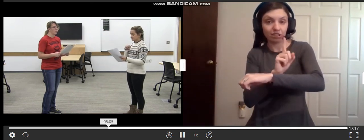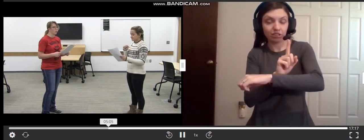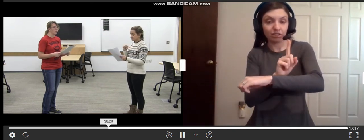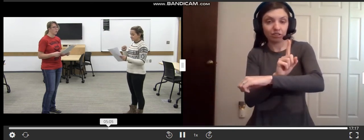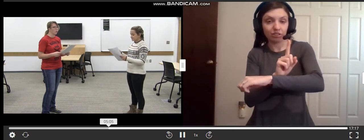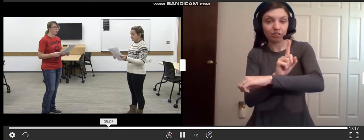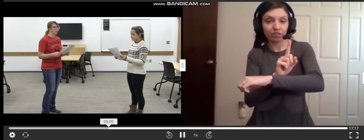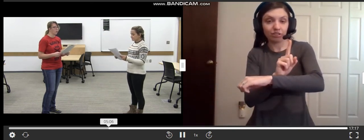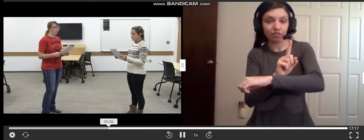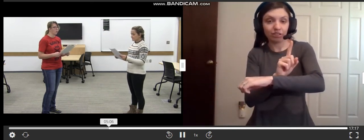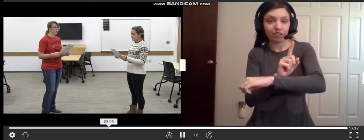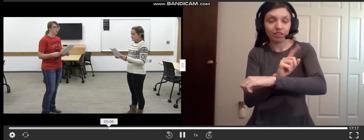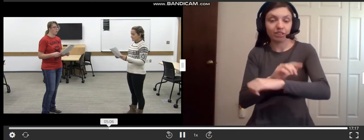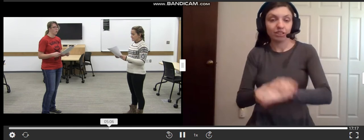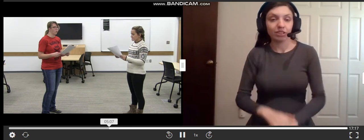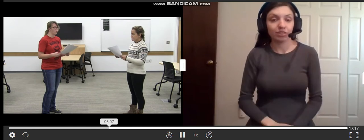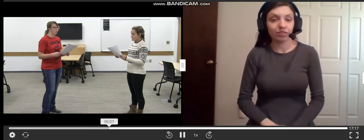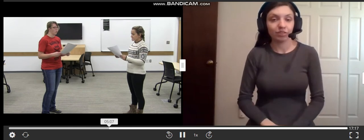stage.